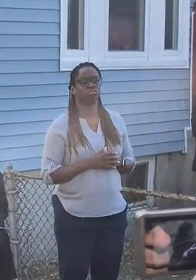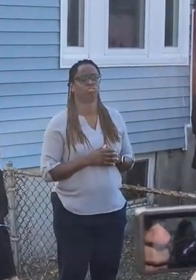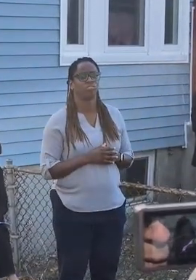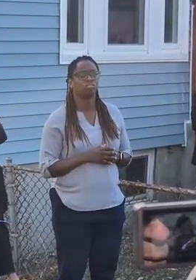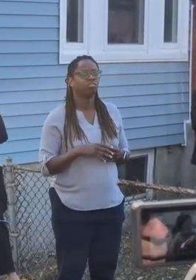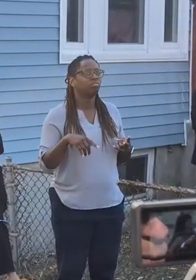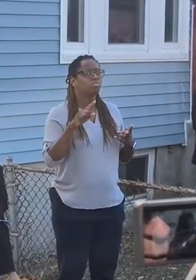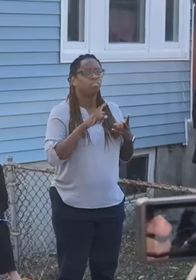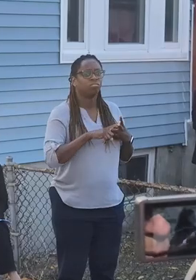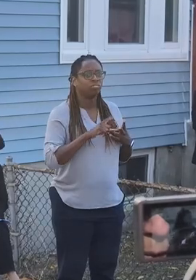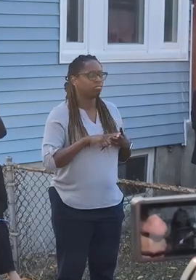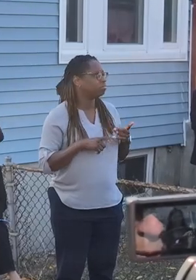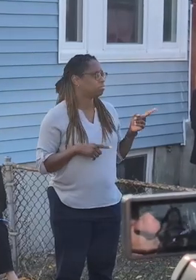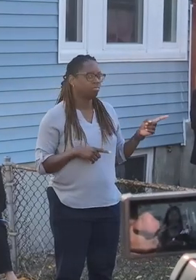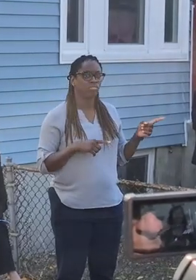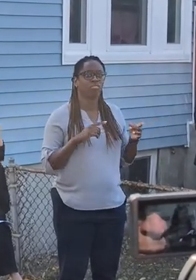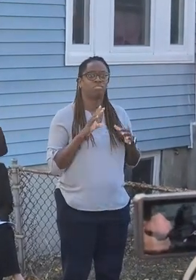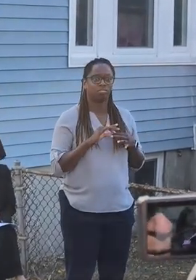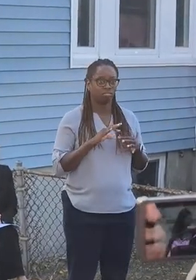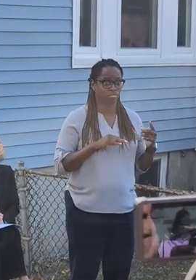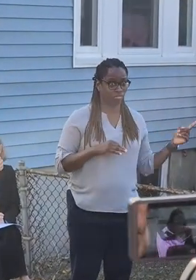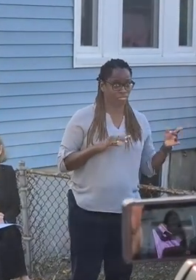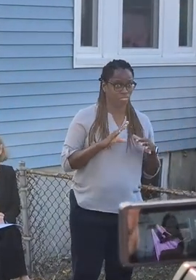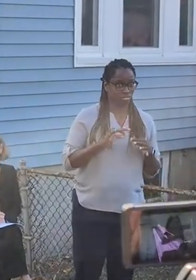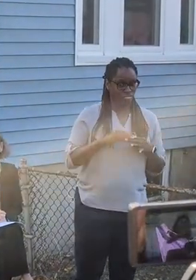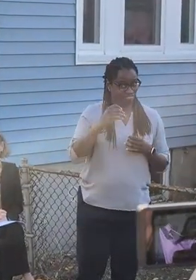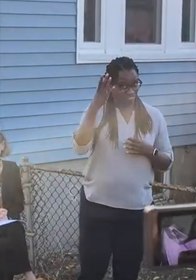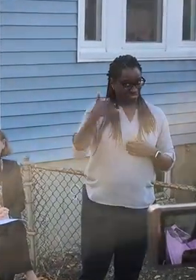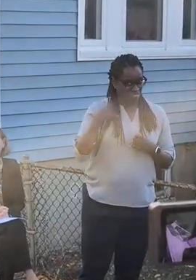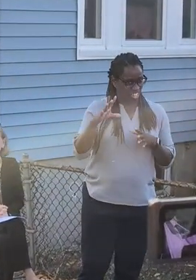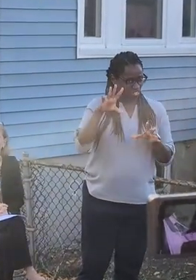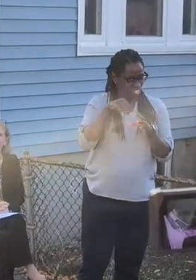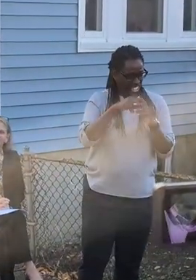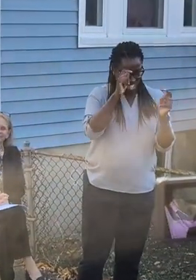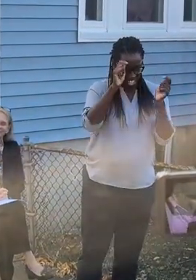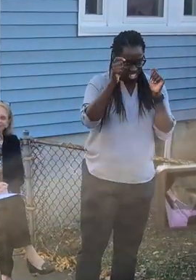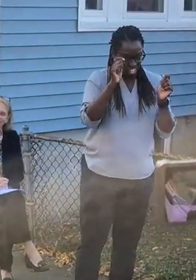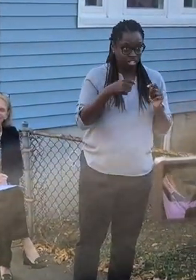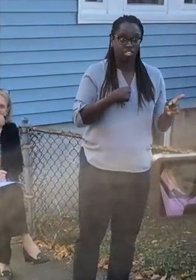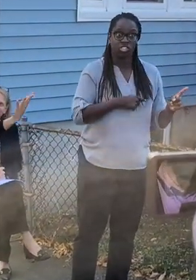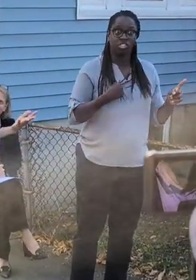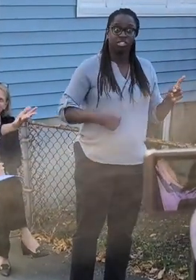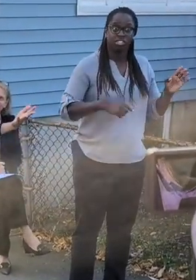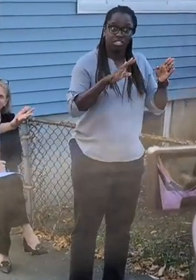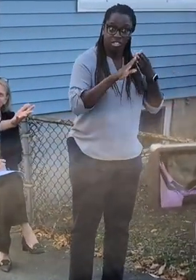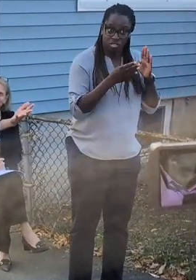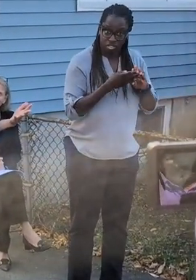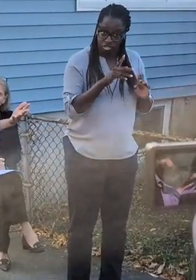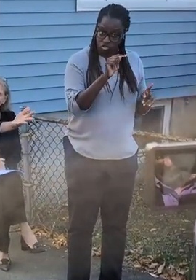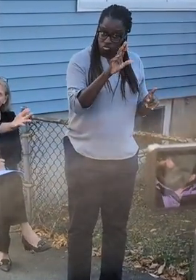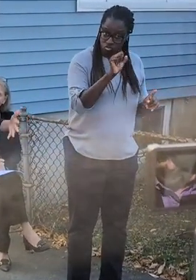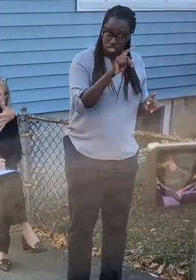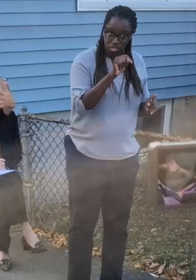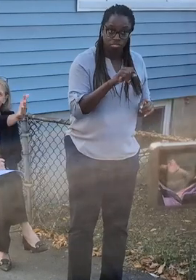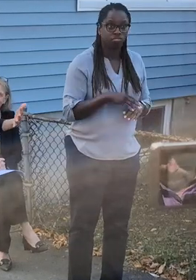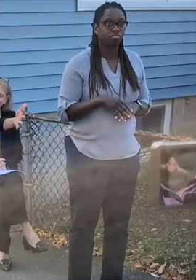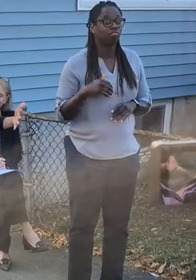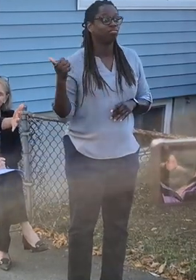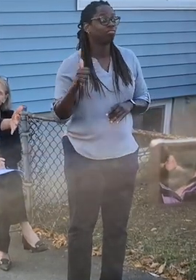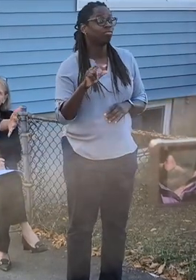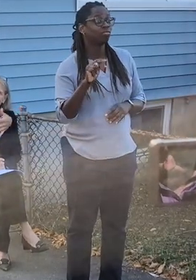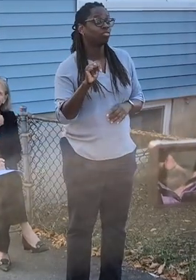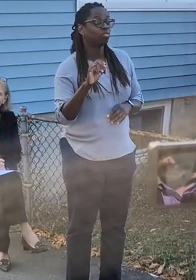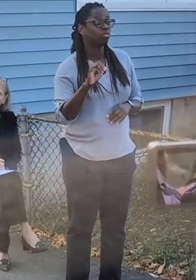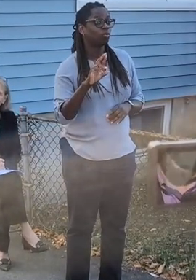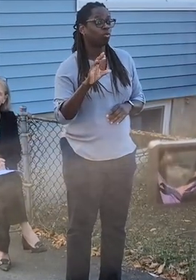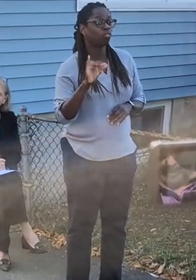many hats. Chinatown Land Trust, Chinese Progressive Association, Norfolk Construction has been a big partner in actually making